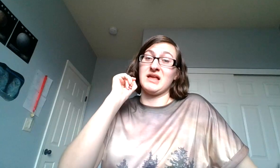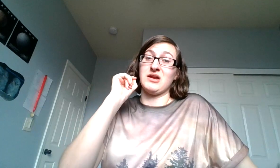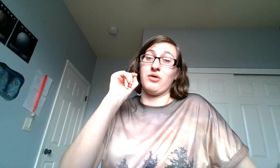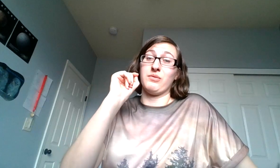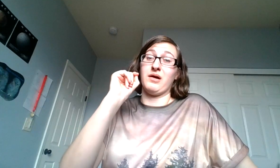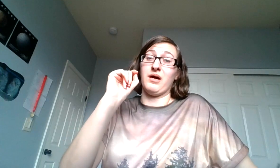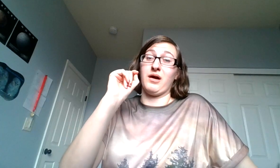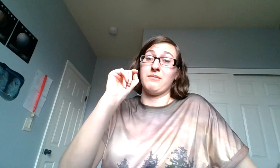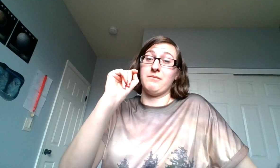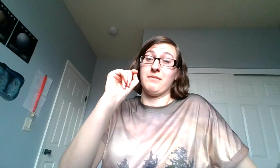over harm.